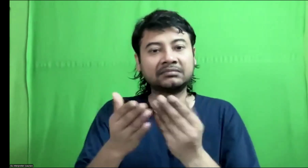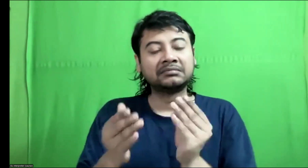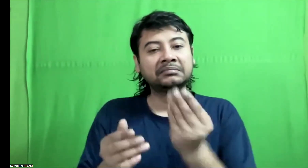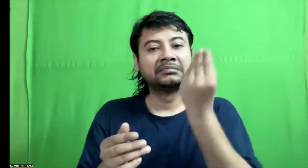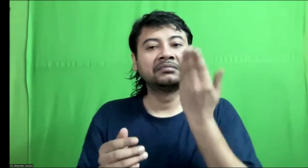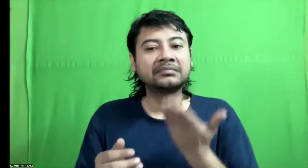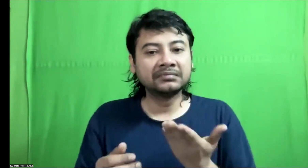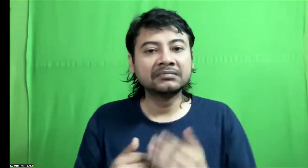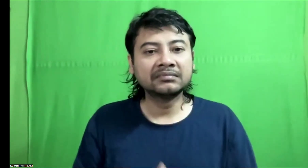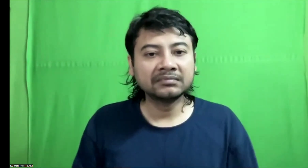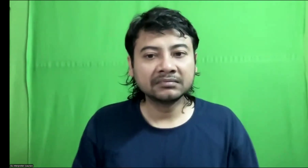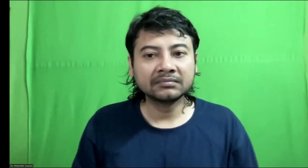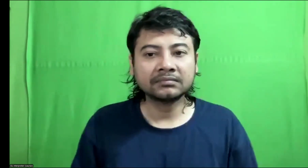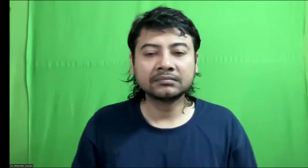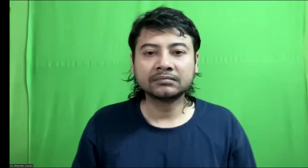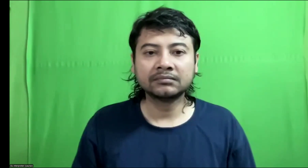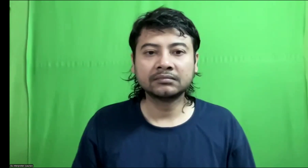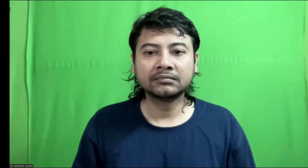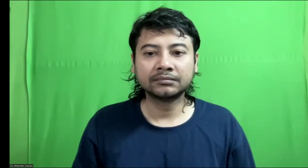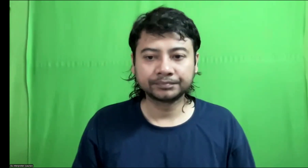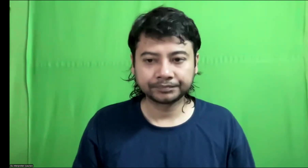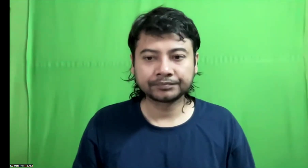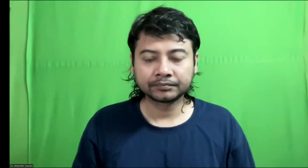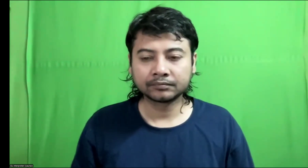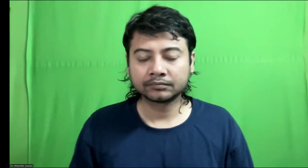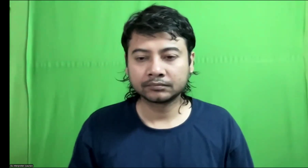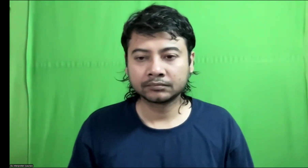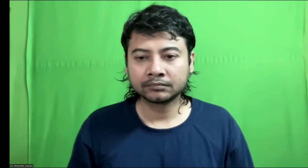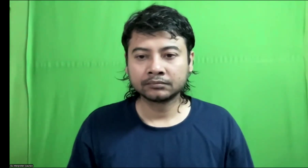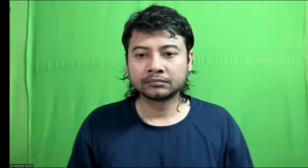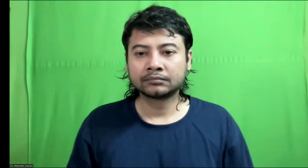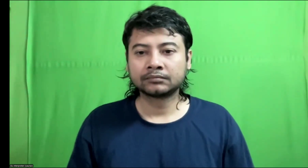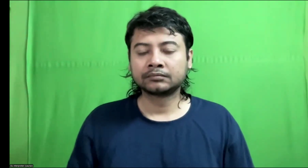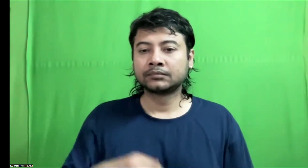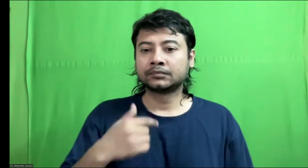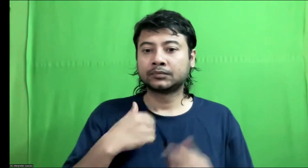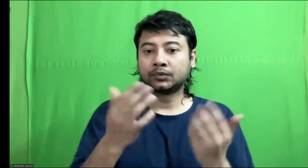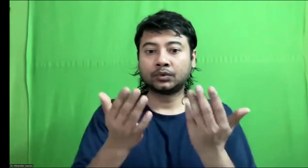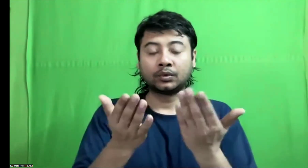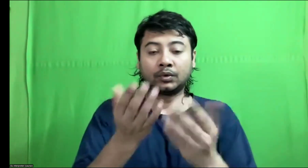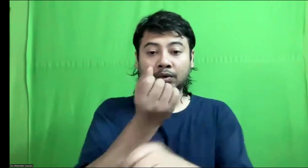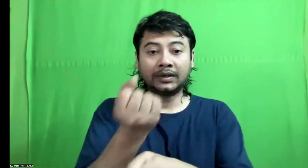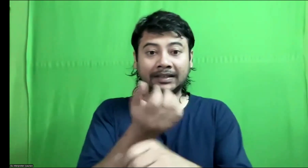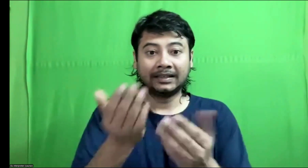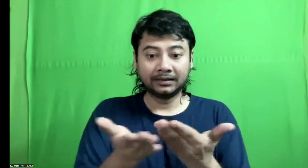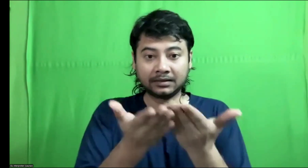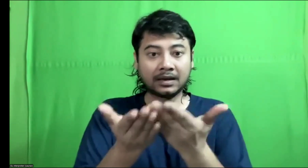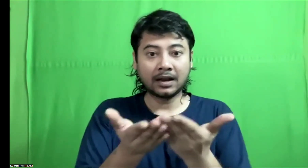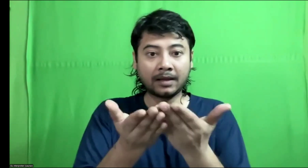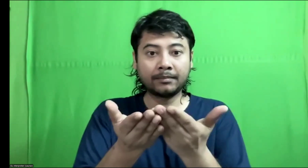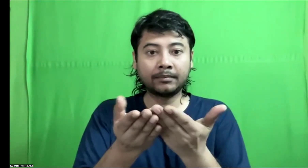So the pious result that we attain by offering a ghee lamp is even